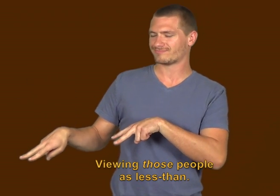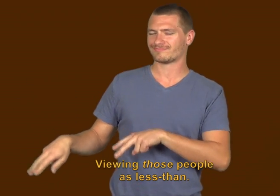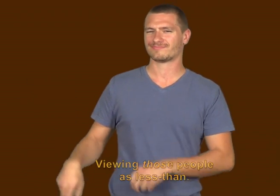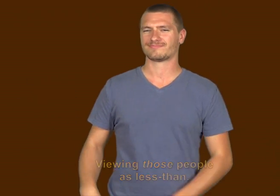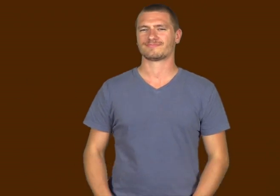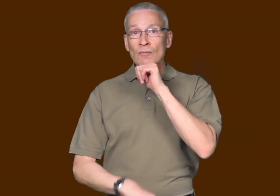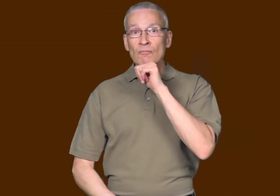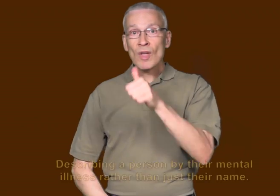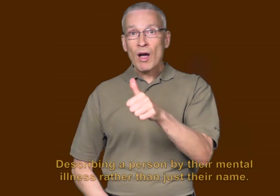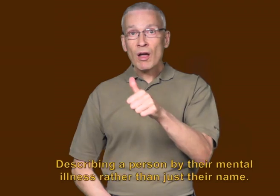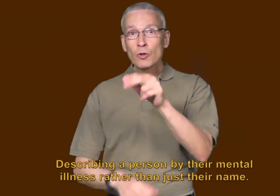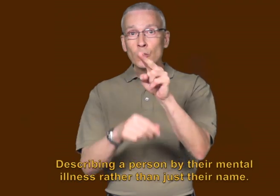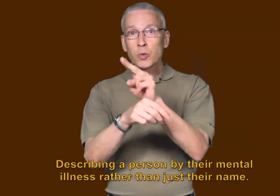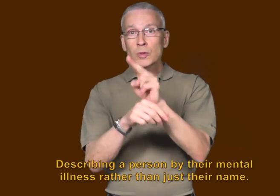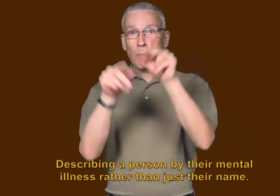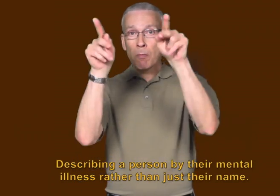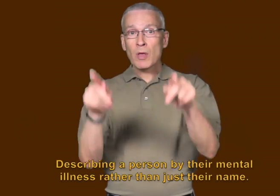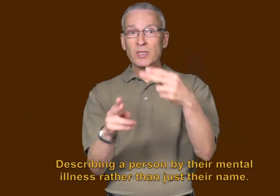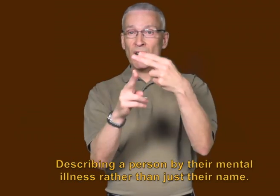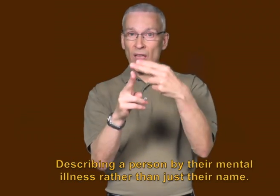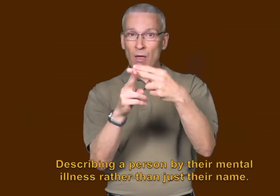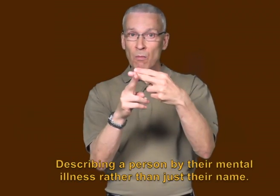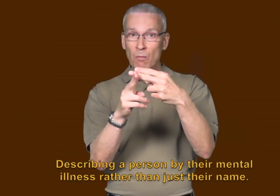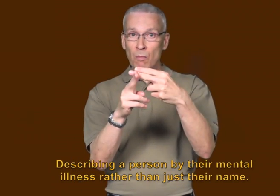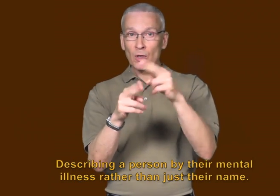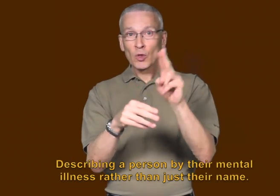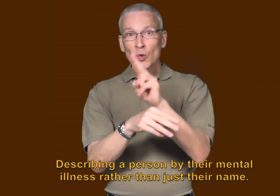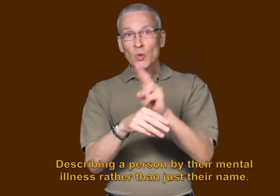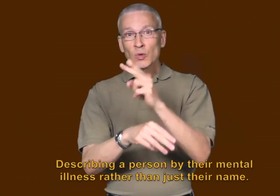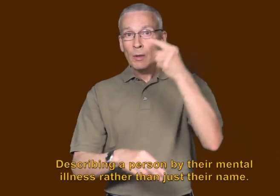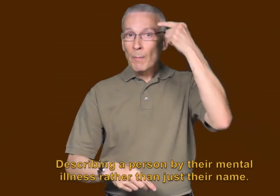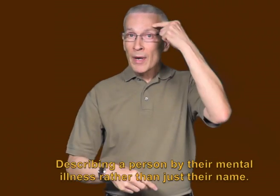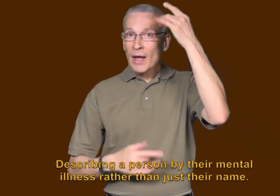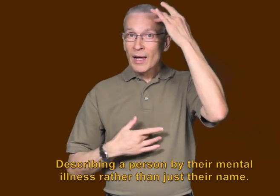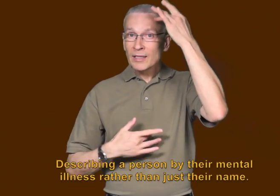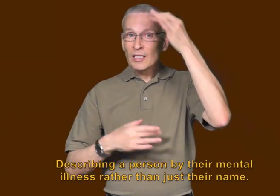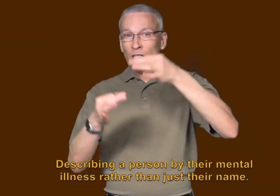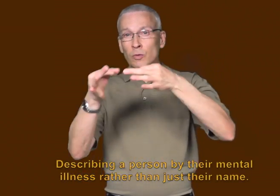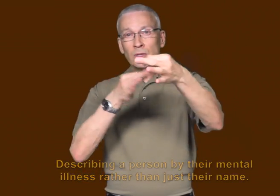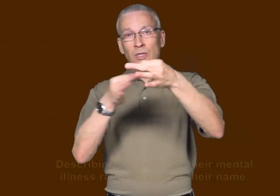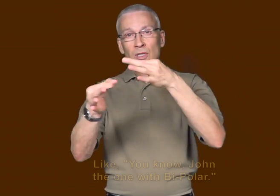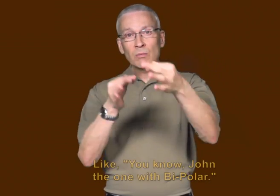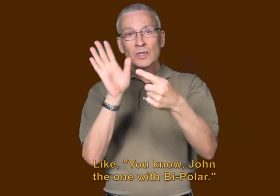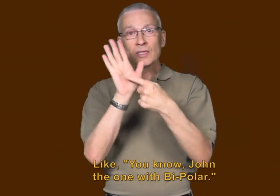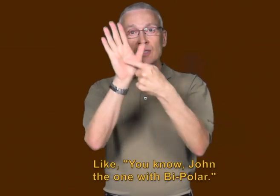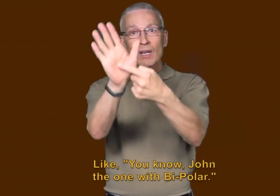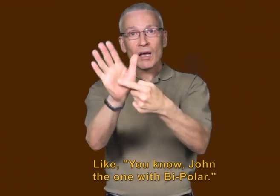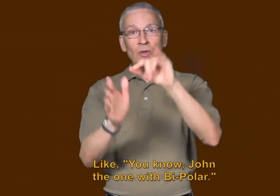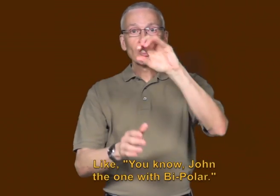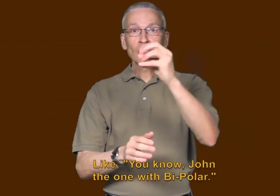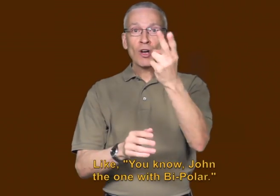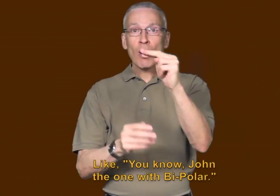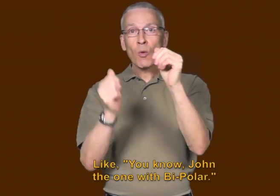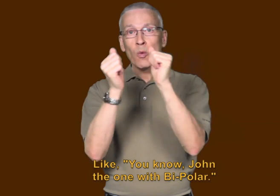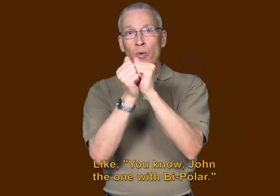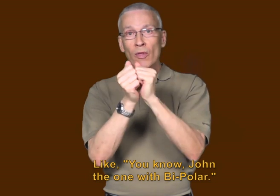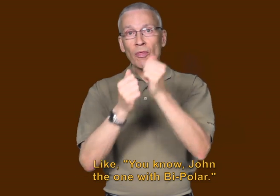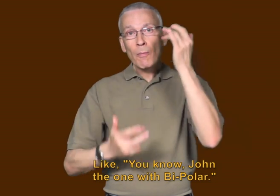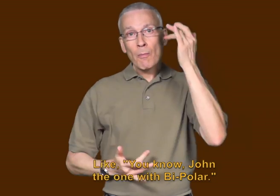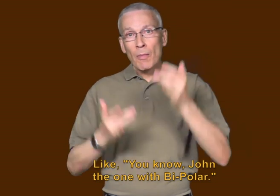than. Describing a person by their mental illness rather than just their name. Like, John, the one with